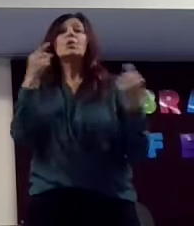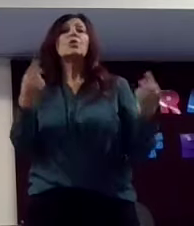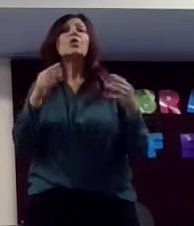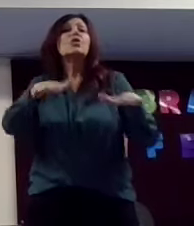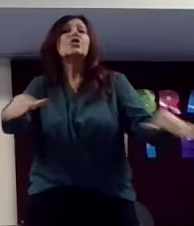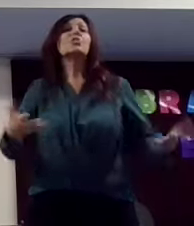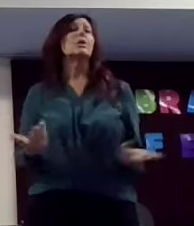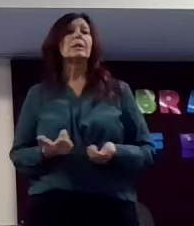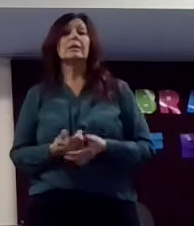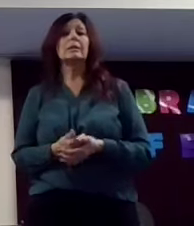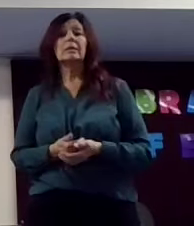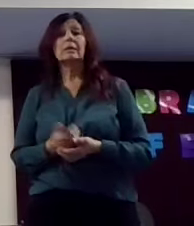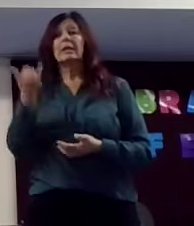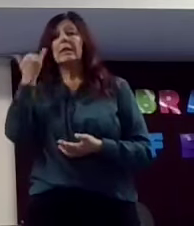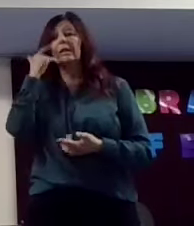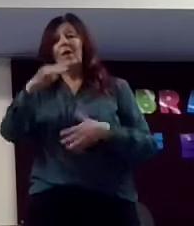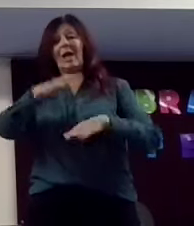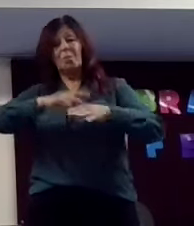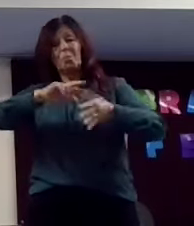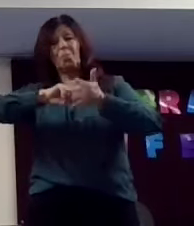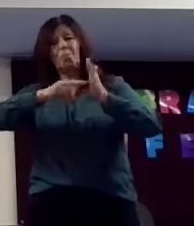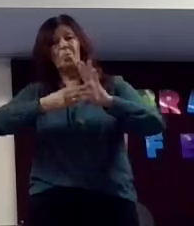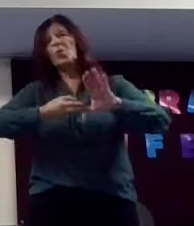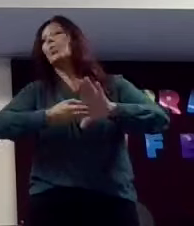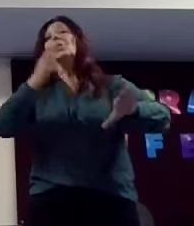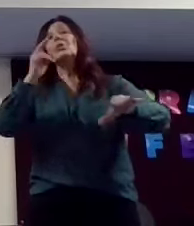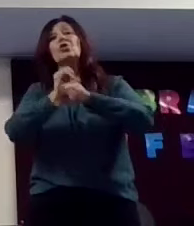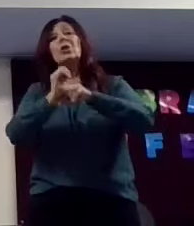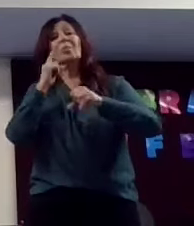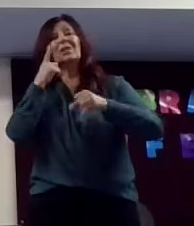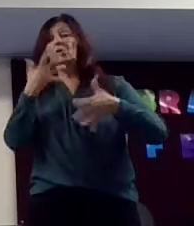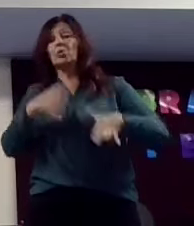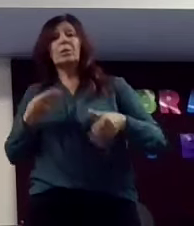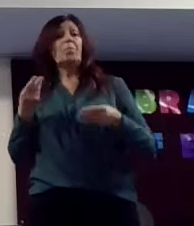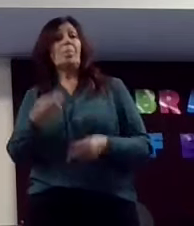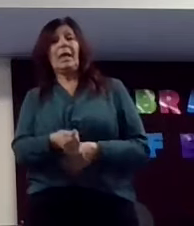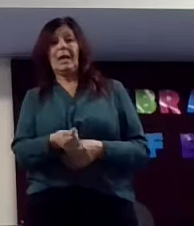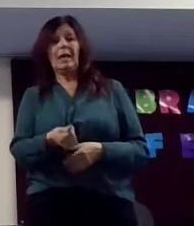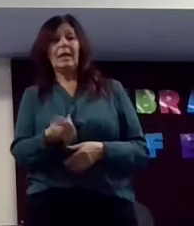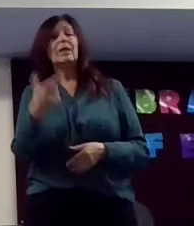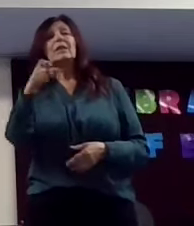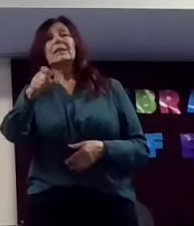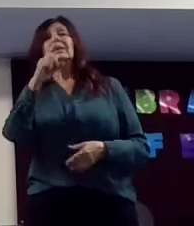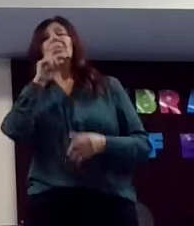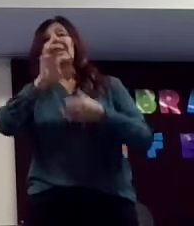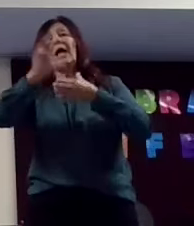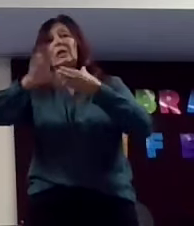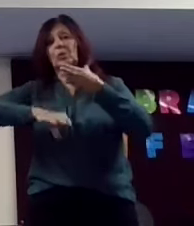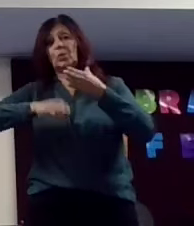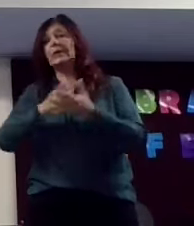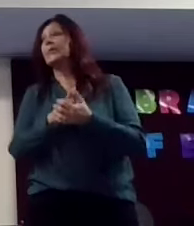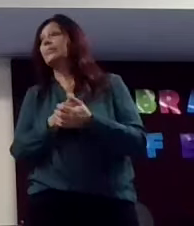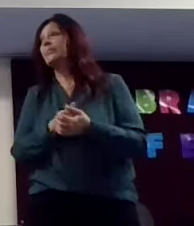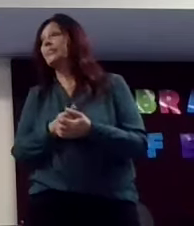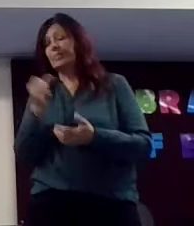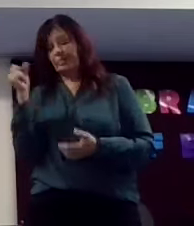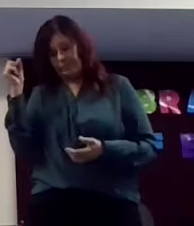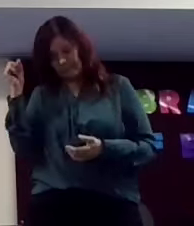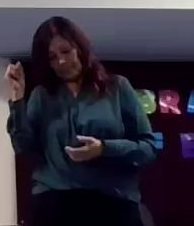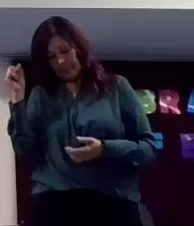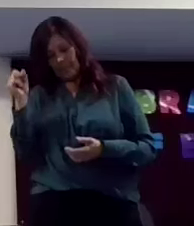The children. And if you're purposefully quitting your job to get out of your responsibility, there needs to be a consequence. And